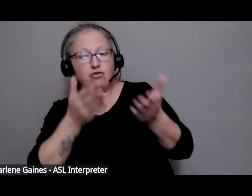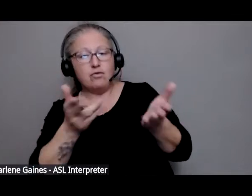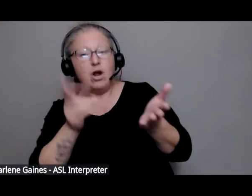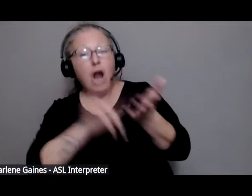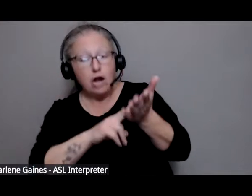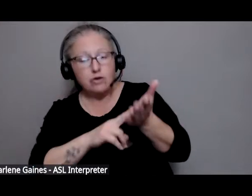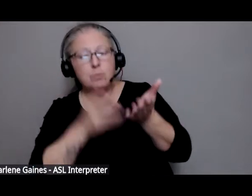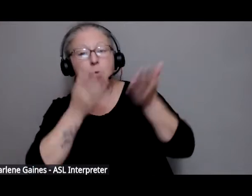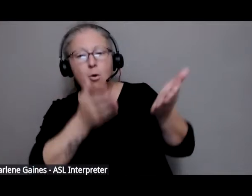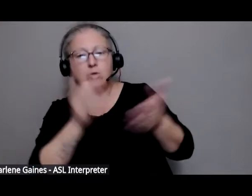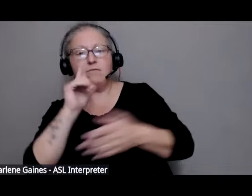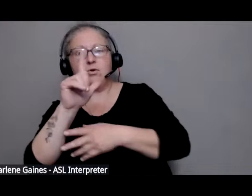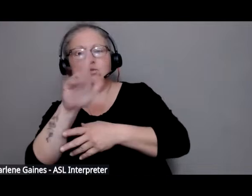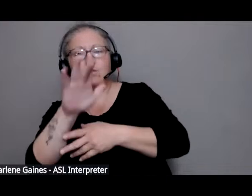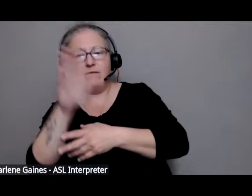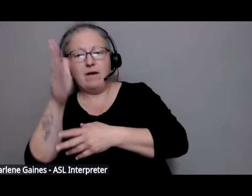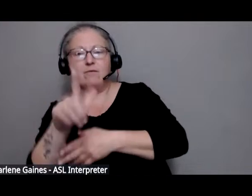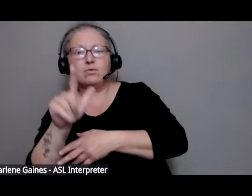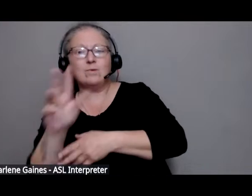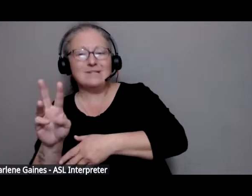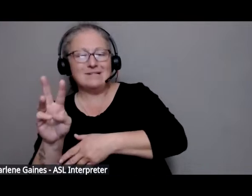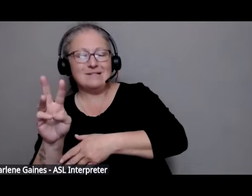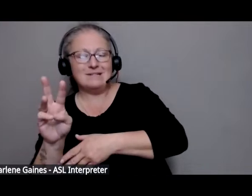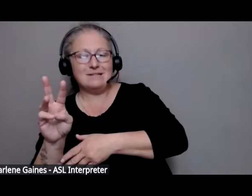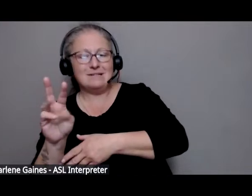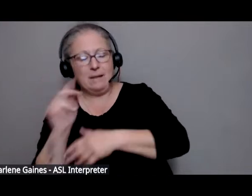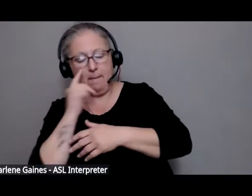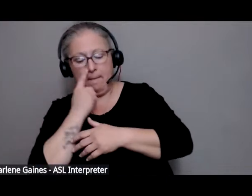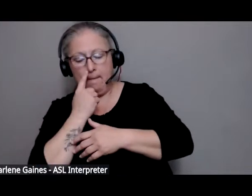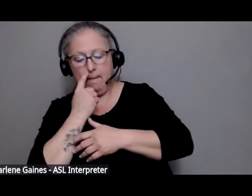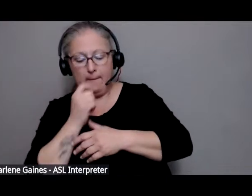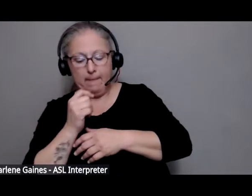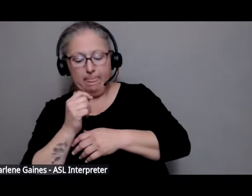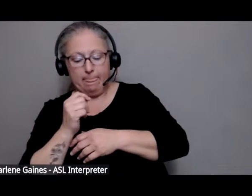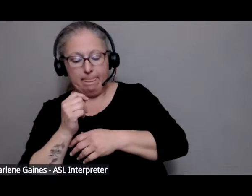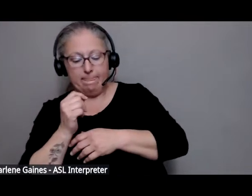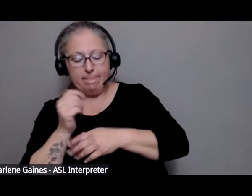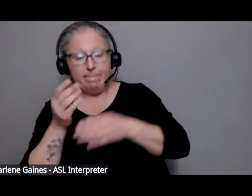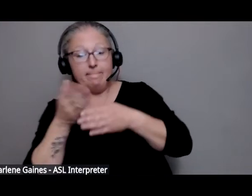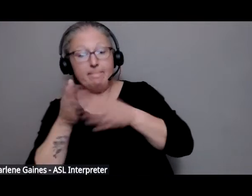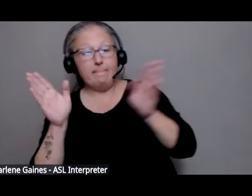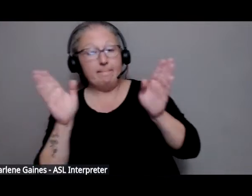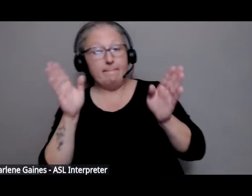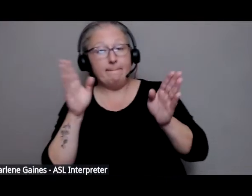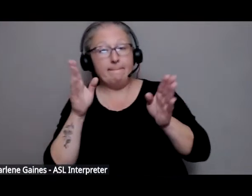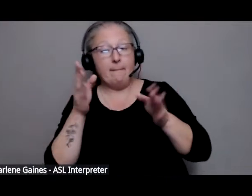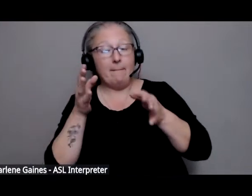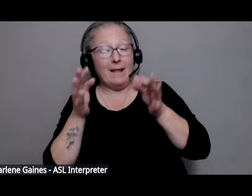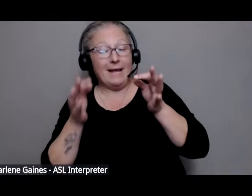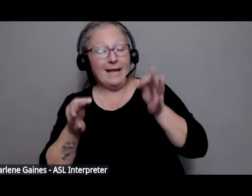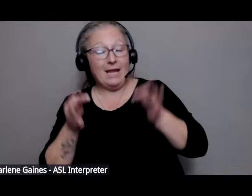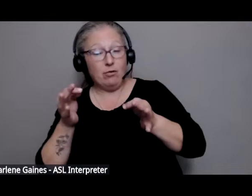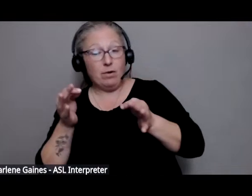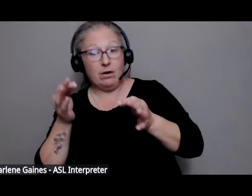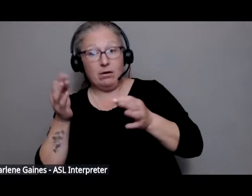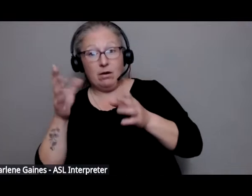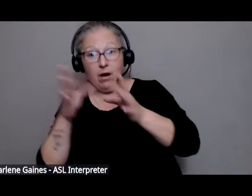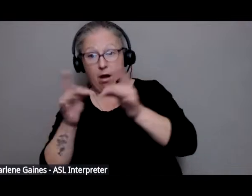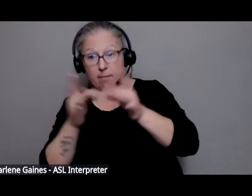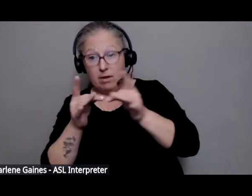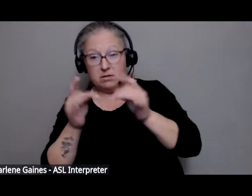for 25-26. I'll open the public hearing. Are there any comments? There are